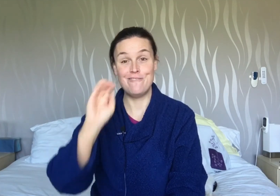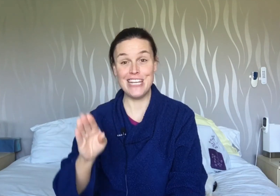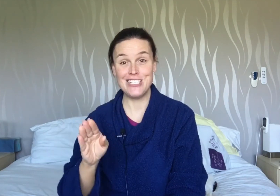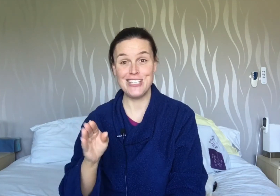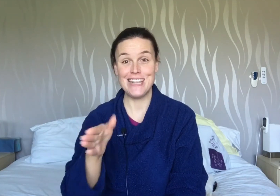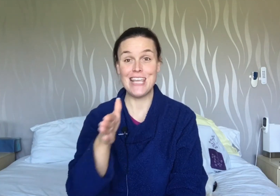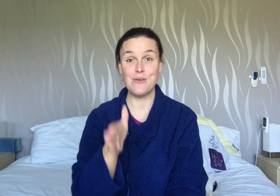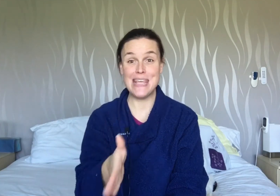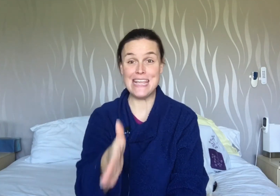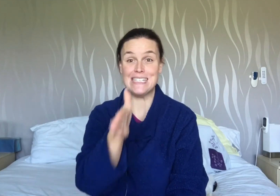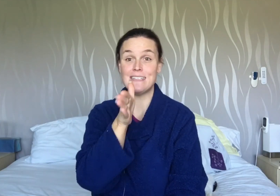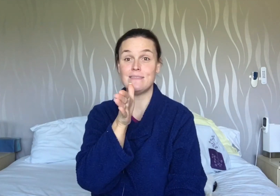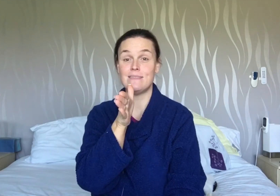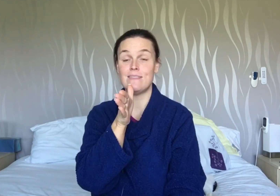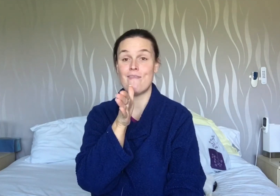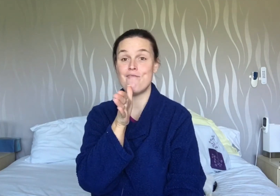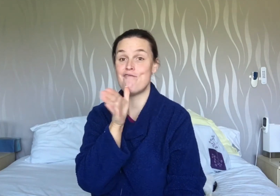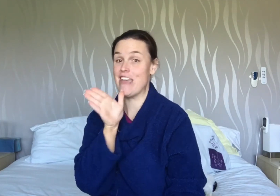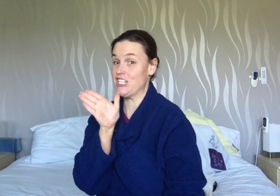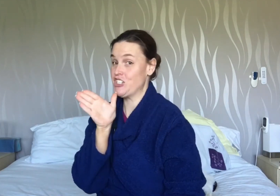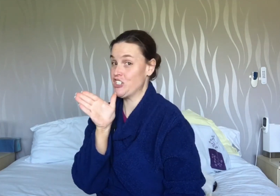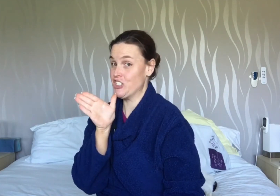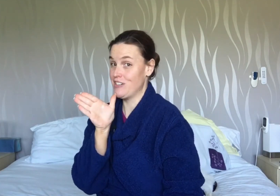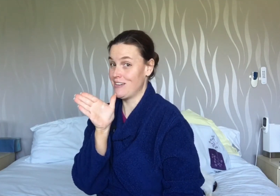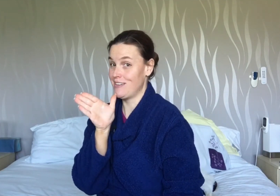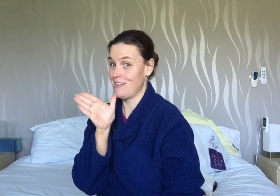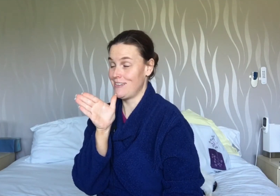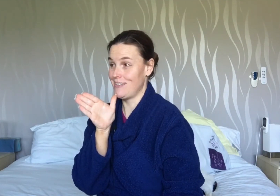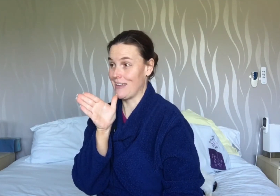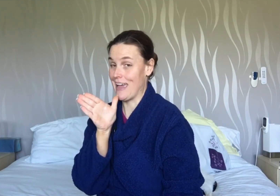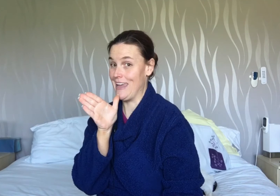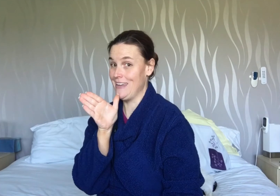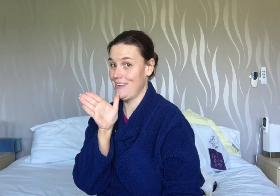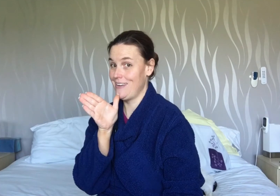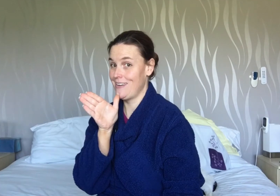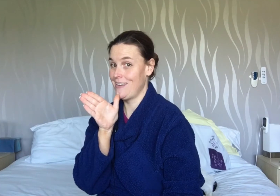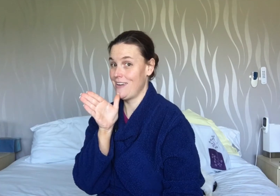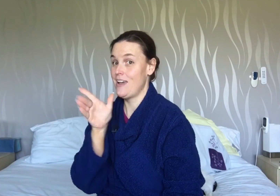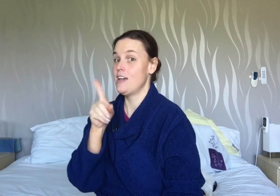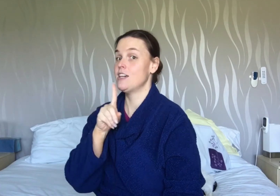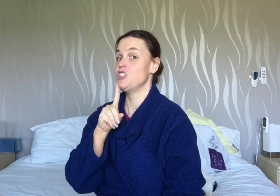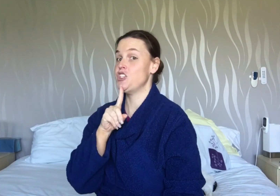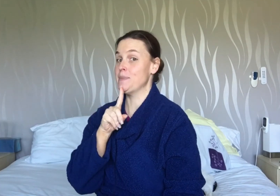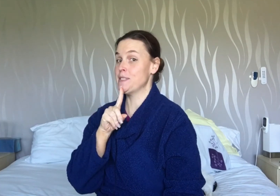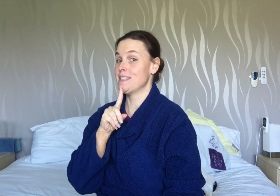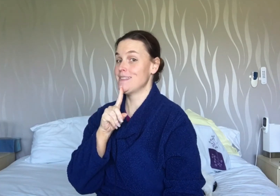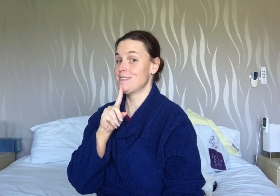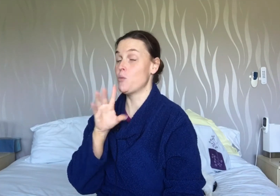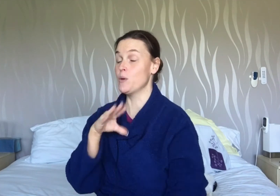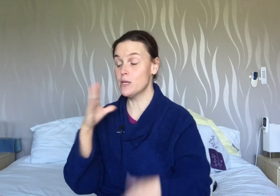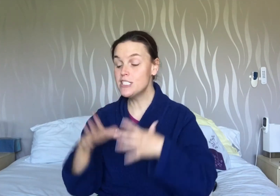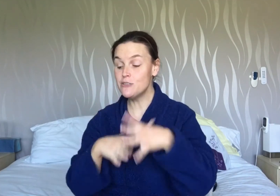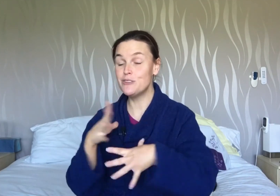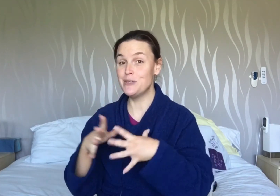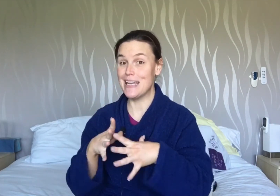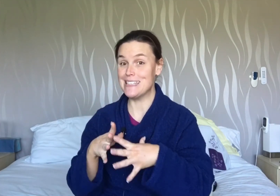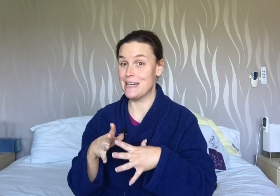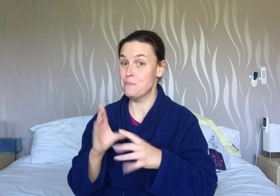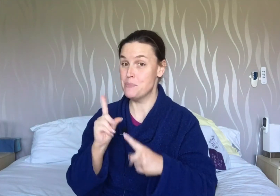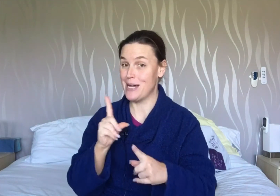Fish that you eat. Fish. Okay. Chips. We will do food later, but I